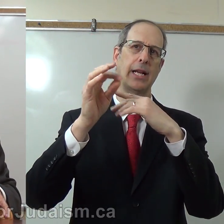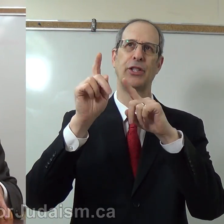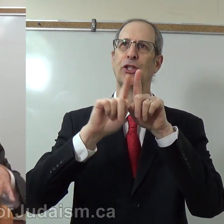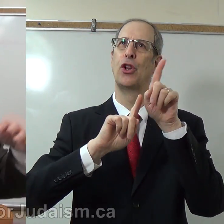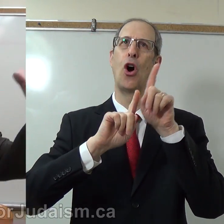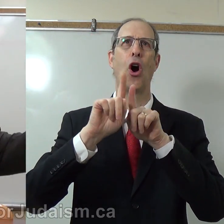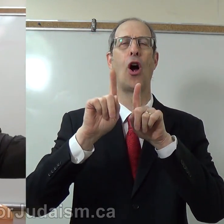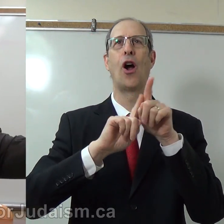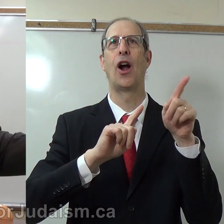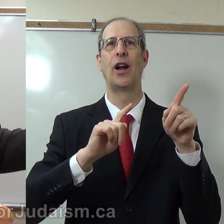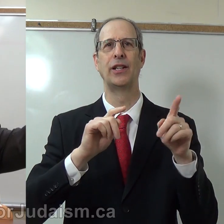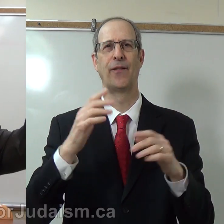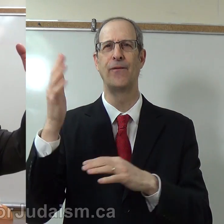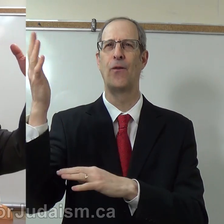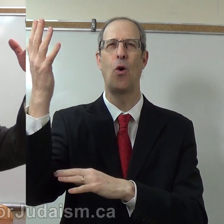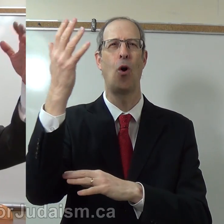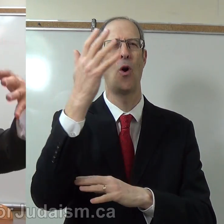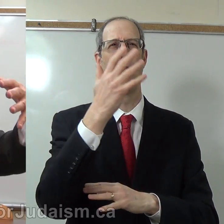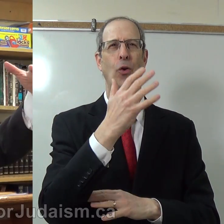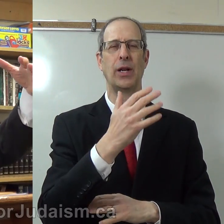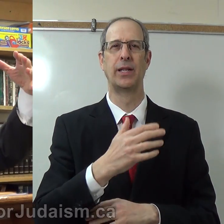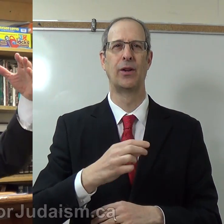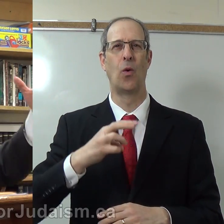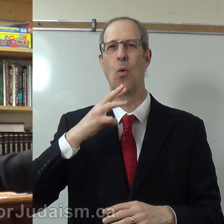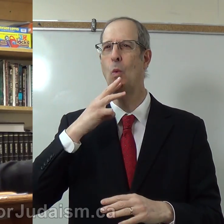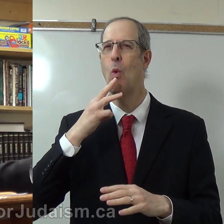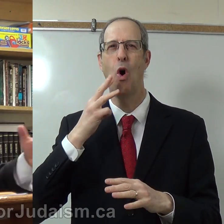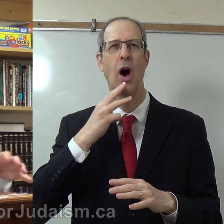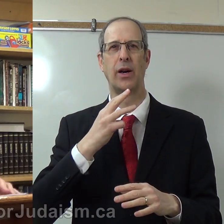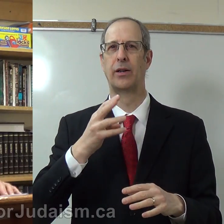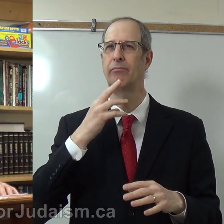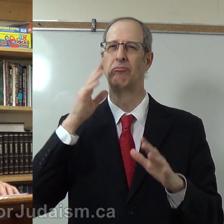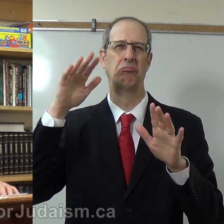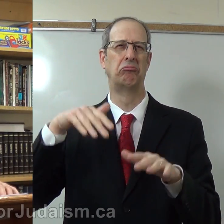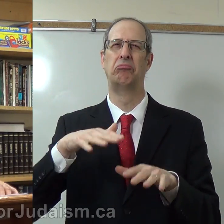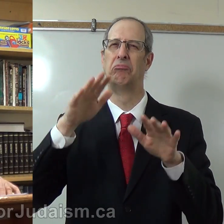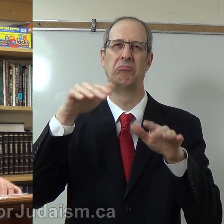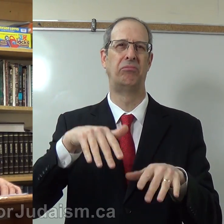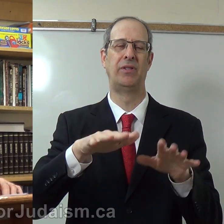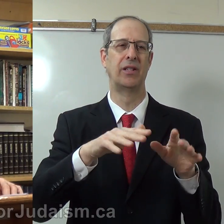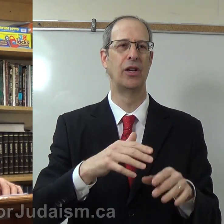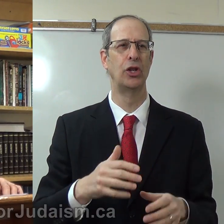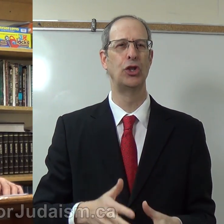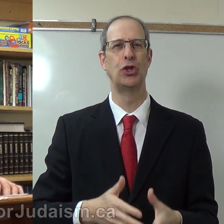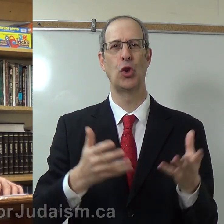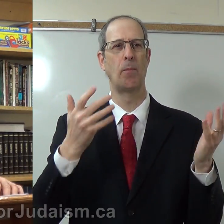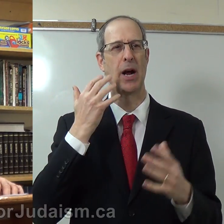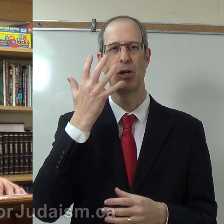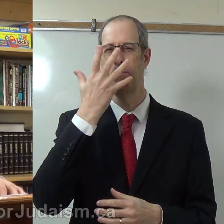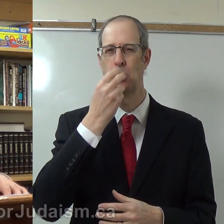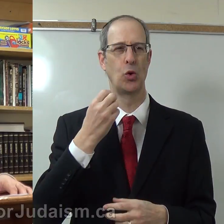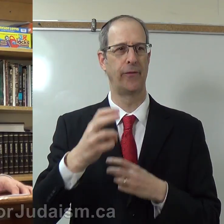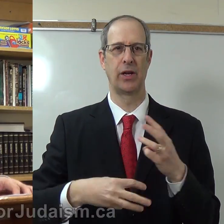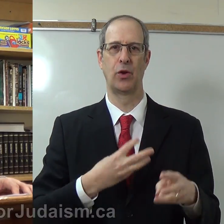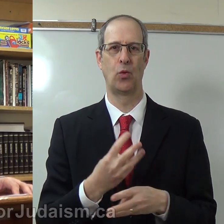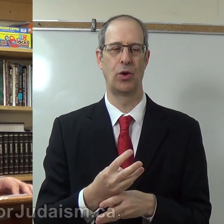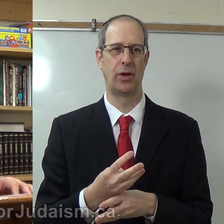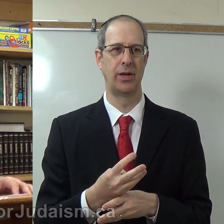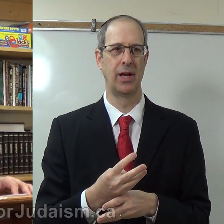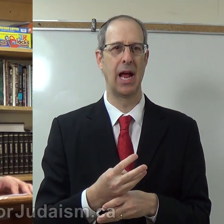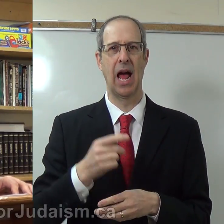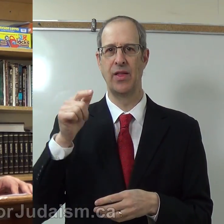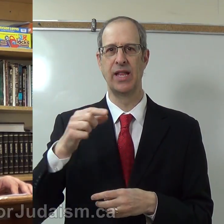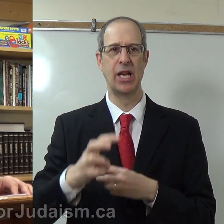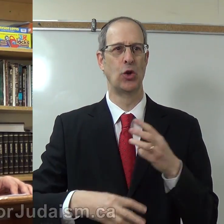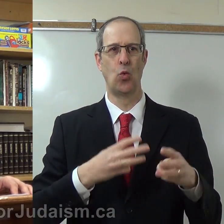can see forests and lakes and oceans. There's so much beauty in this world. And this